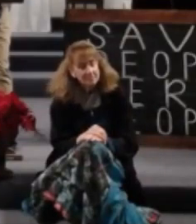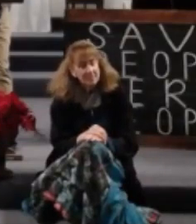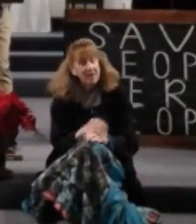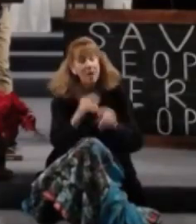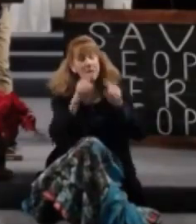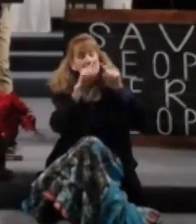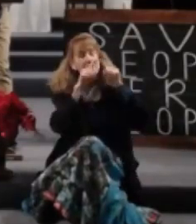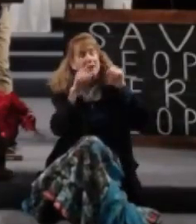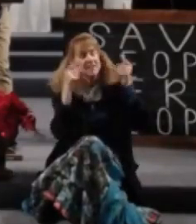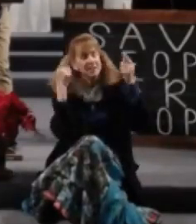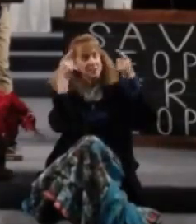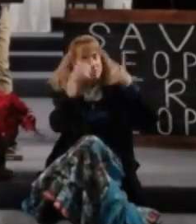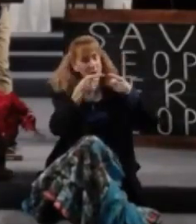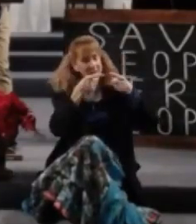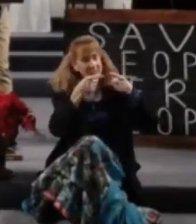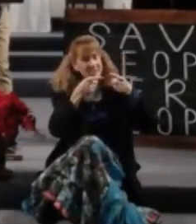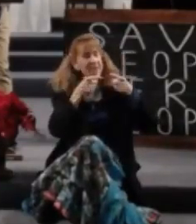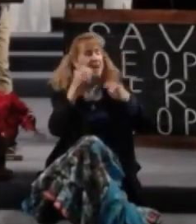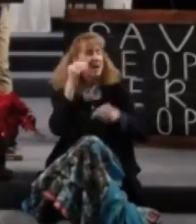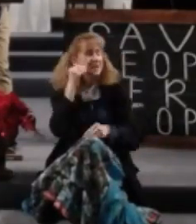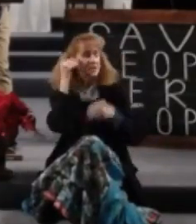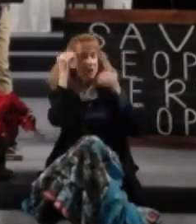But the point is, adults do that too.